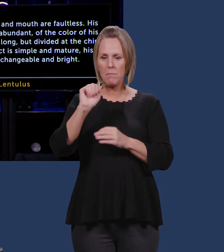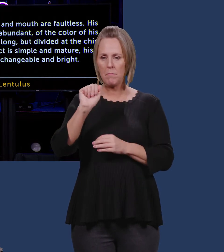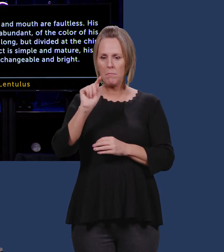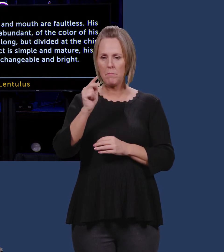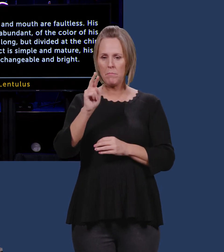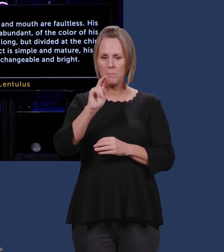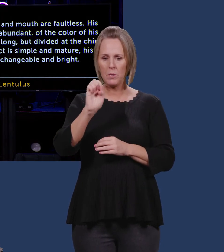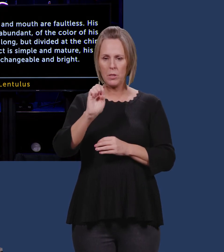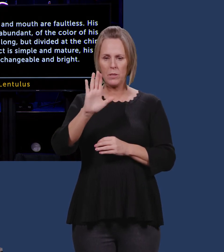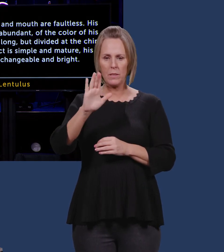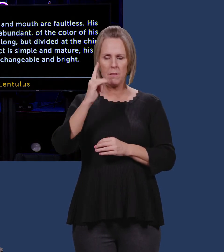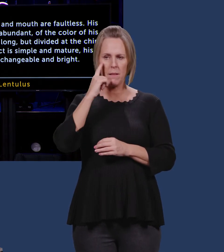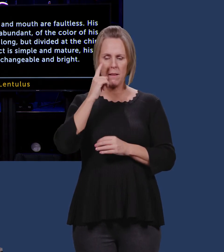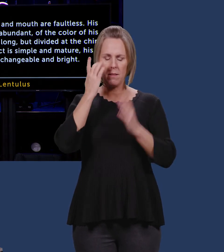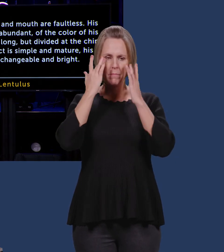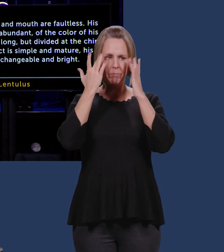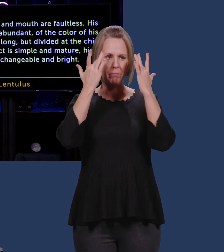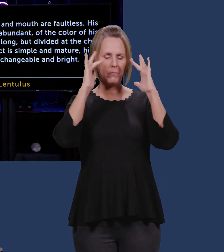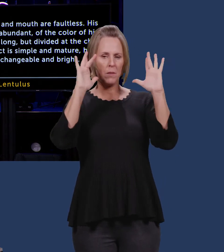and bright.